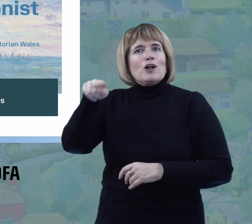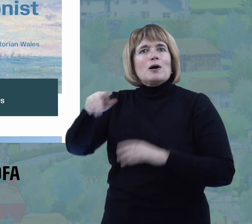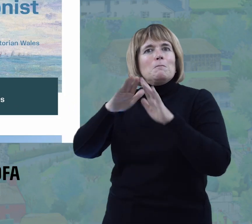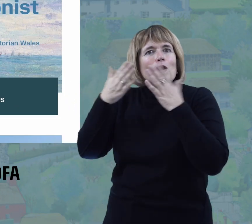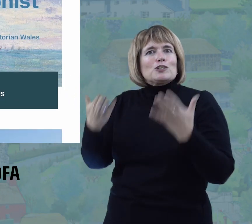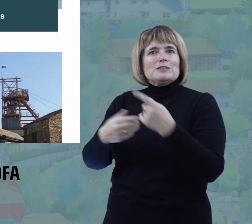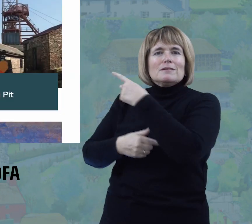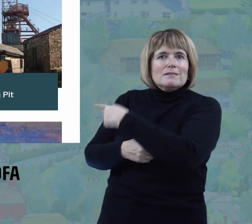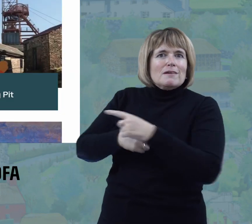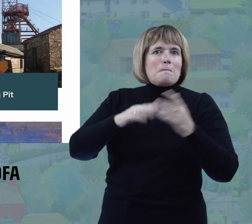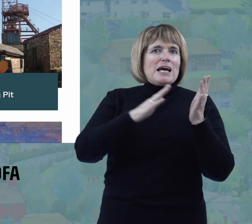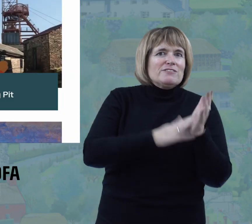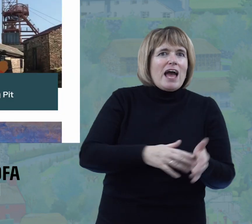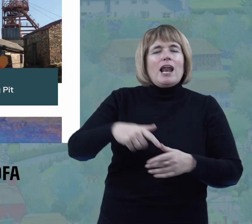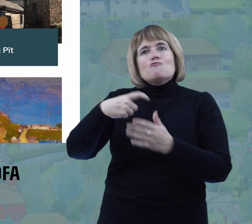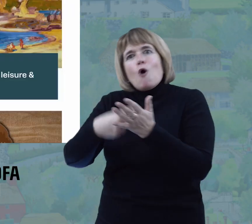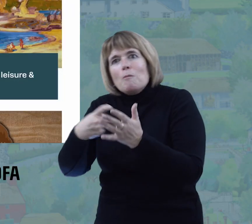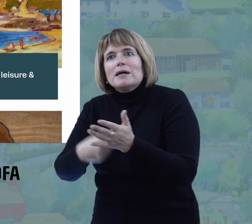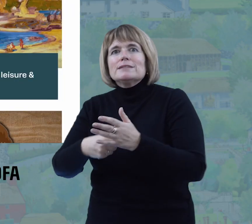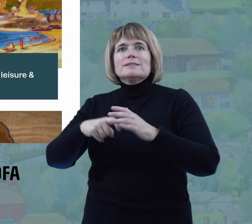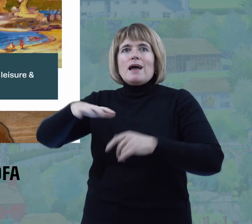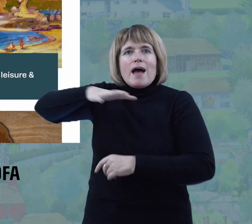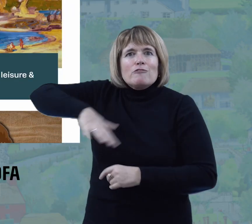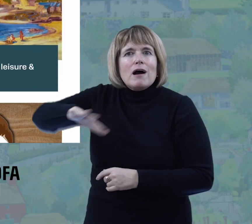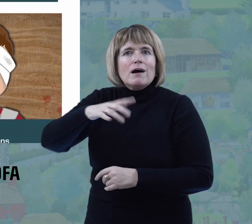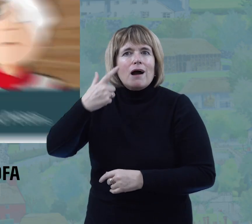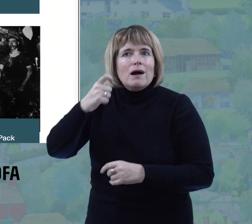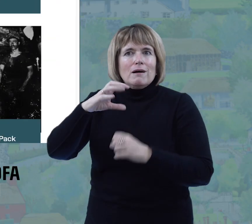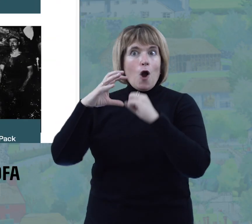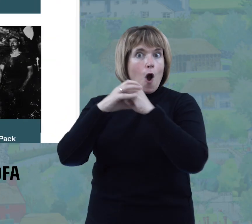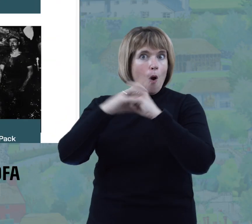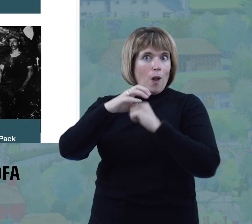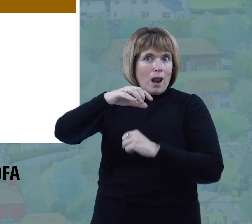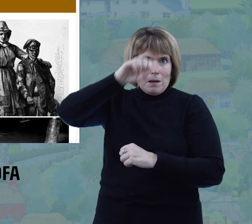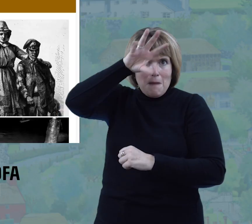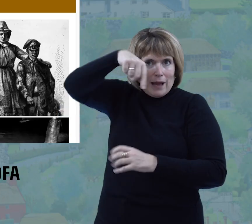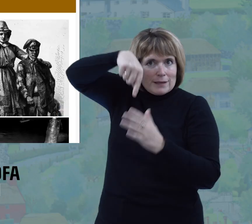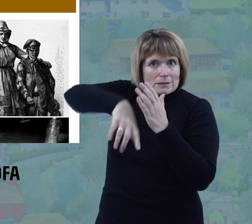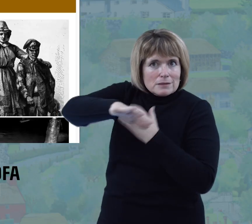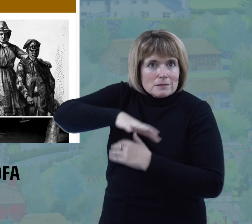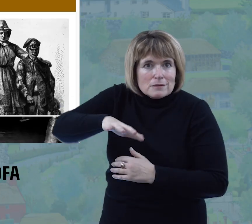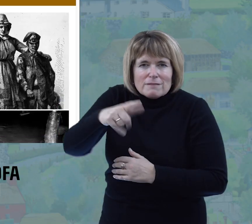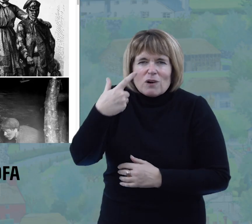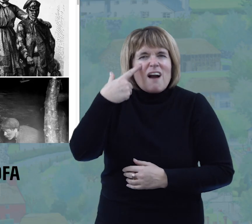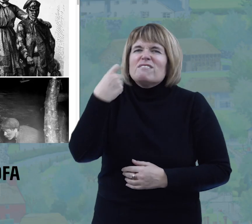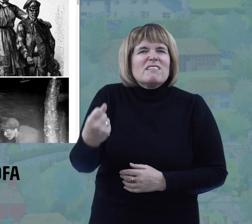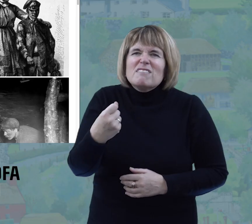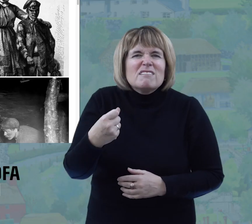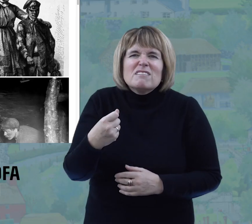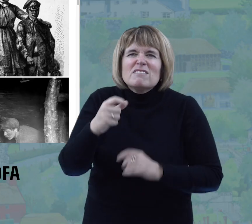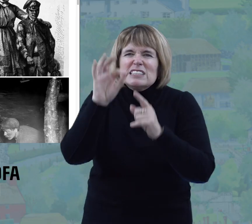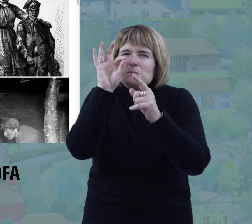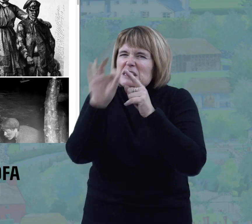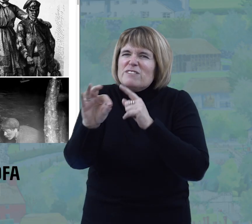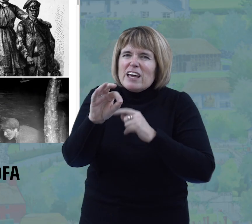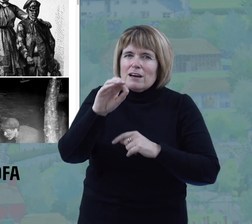medieval Wales, the Romans in Wales, and even the Celts. If you discover you have a coal mine in your area, but you can't find anything out about